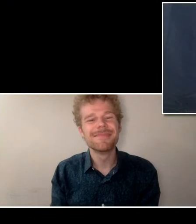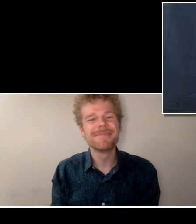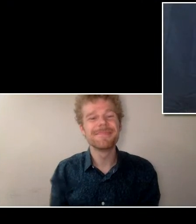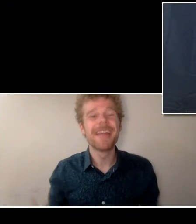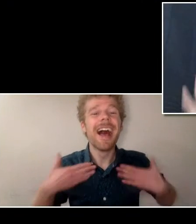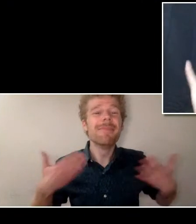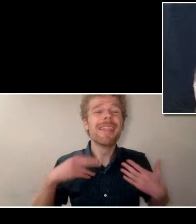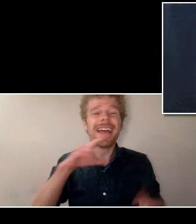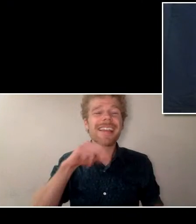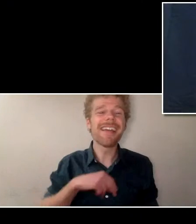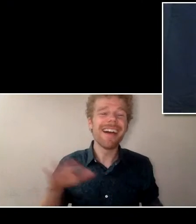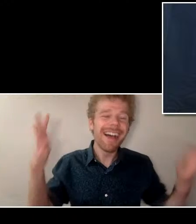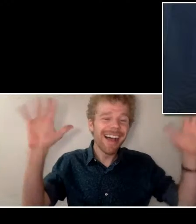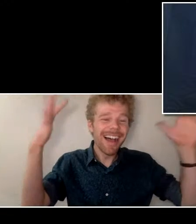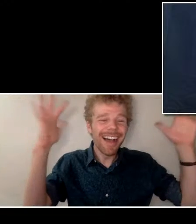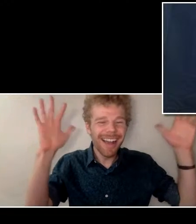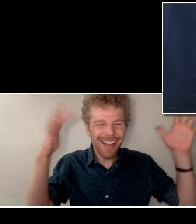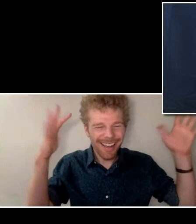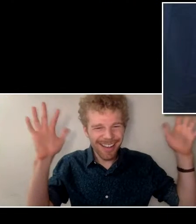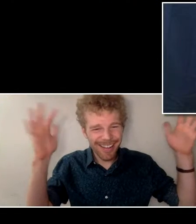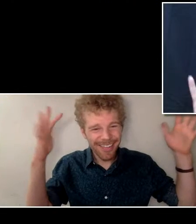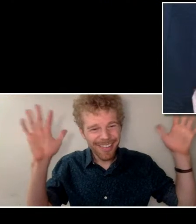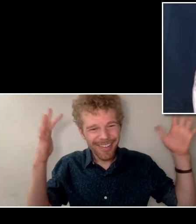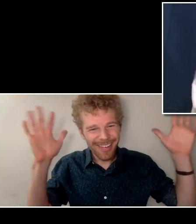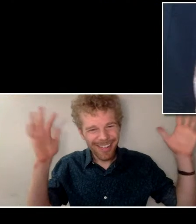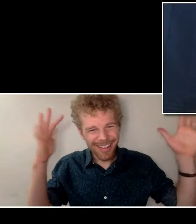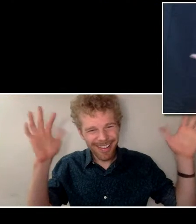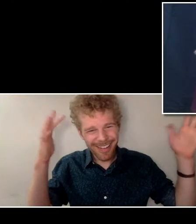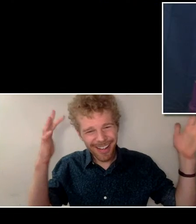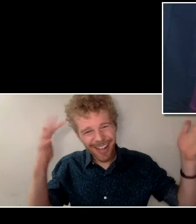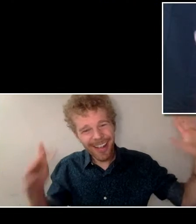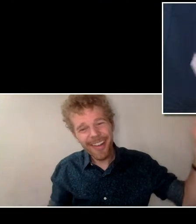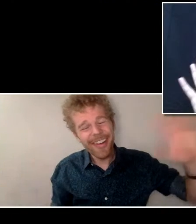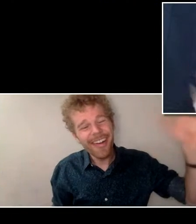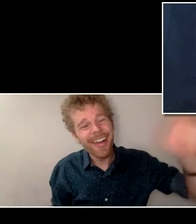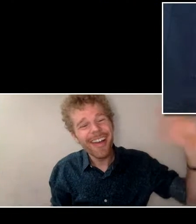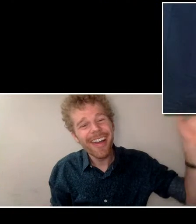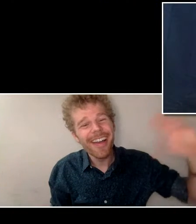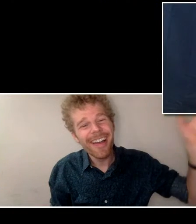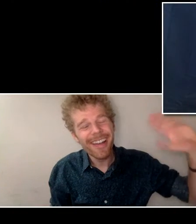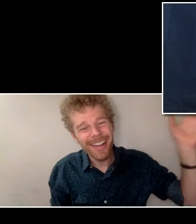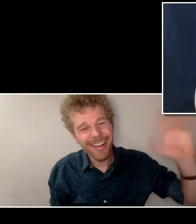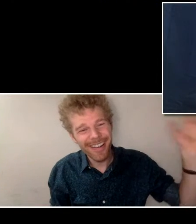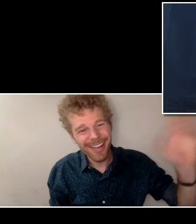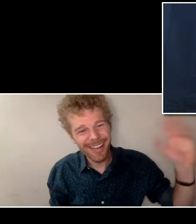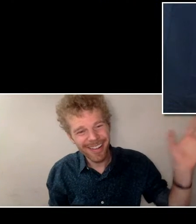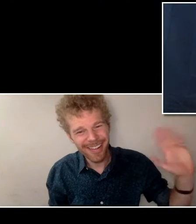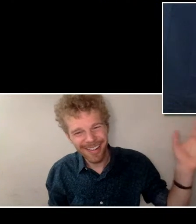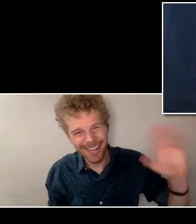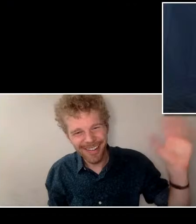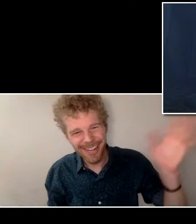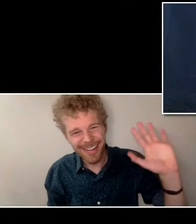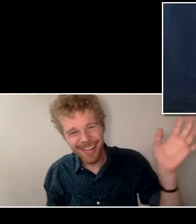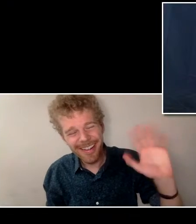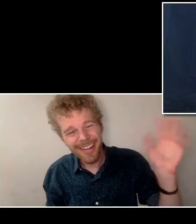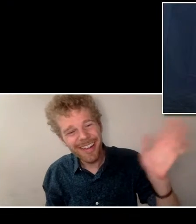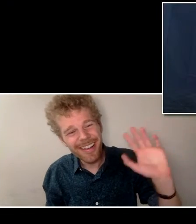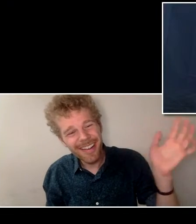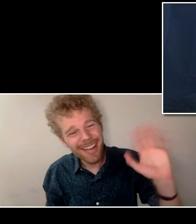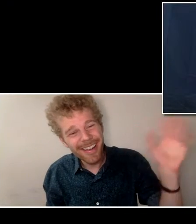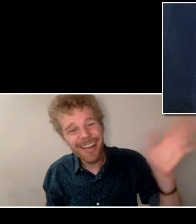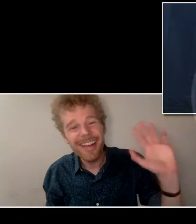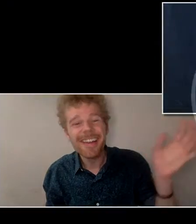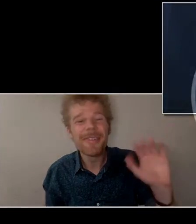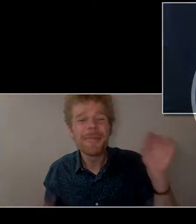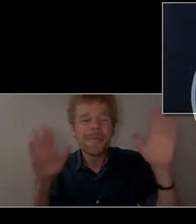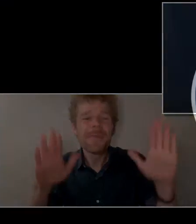happy Thanksgiving to everyone. Please have a safe celebration. Happy Thank you so much, Thanksgiving, everyone. everyone. Happy Happy Thanksgiving. Thanksgiving.